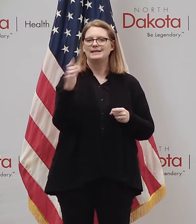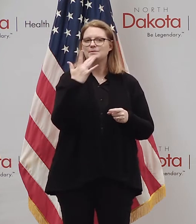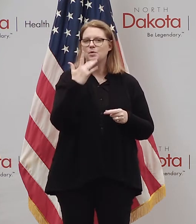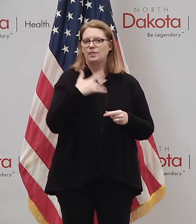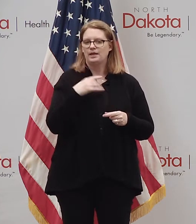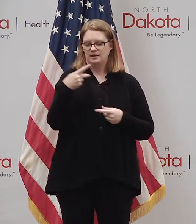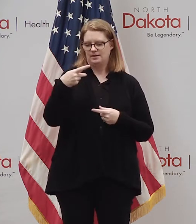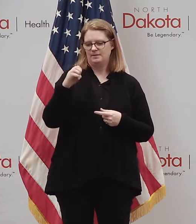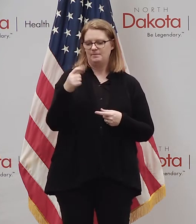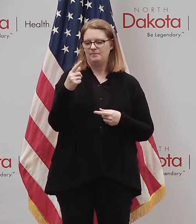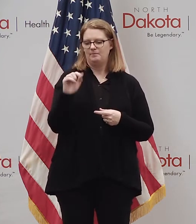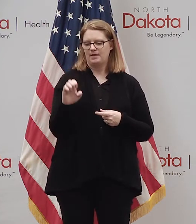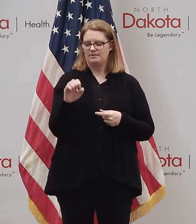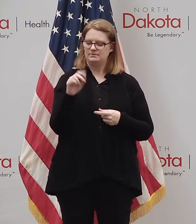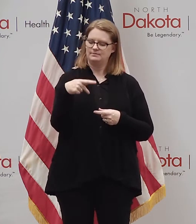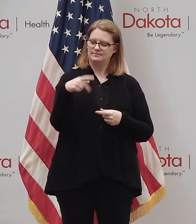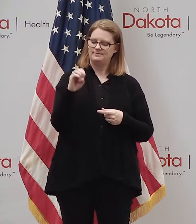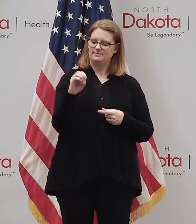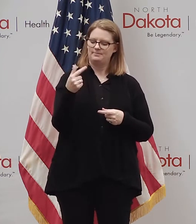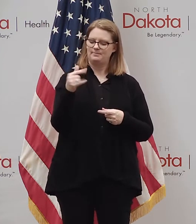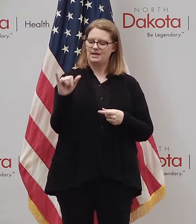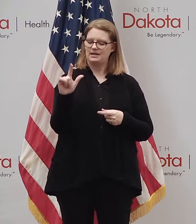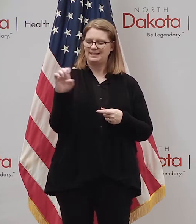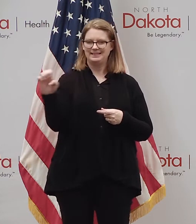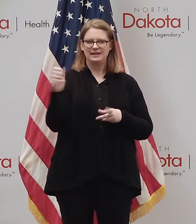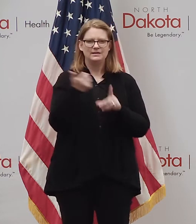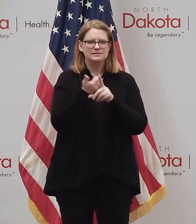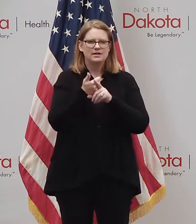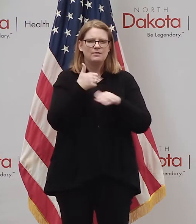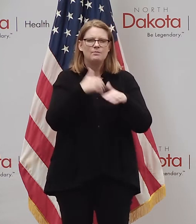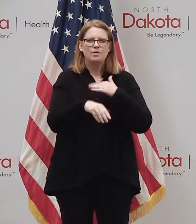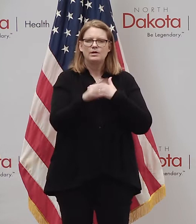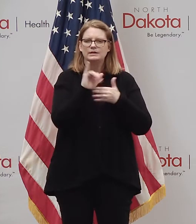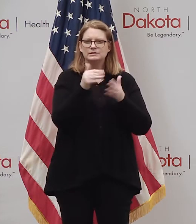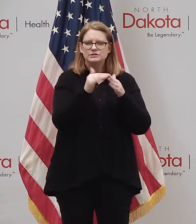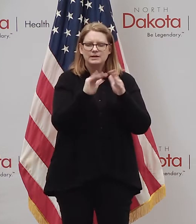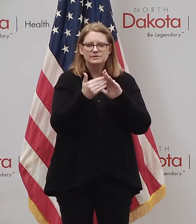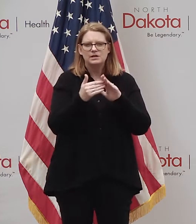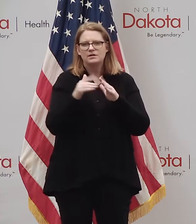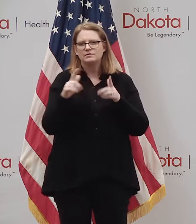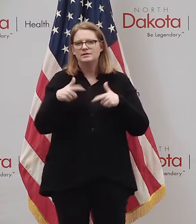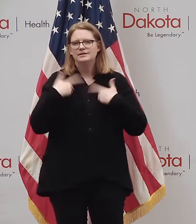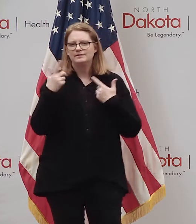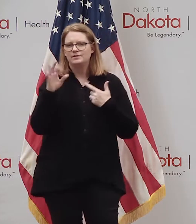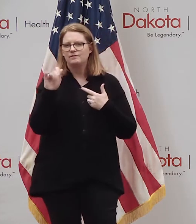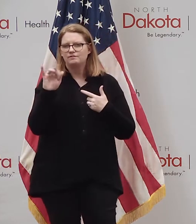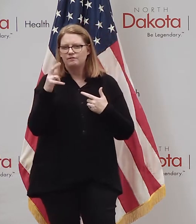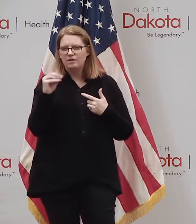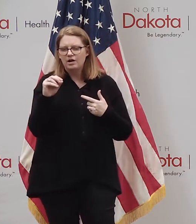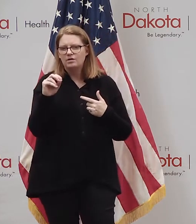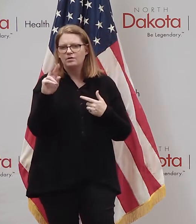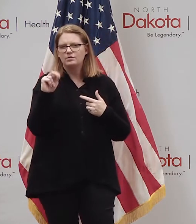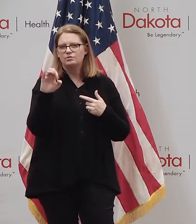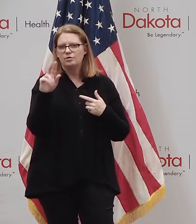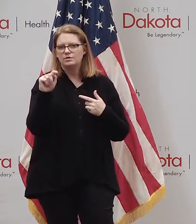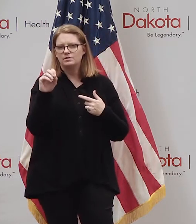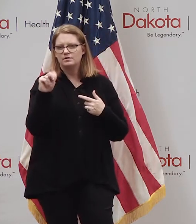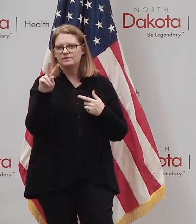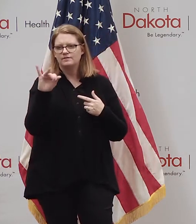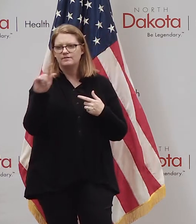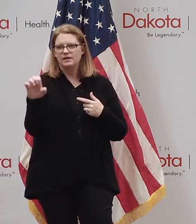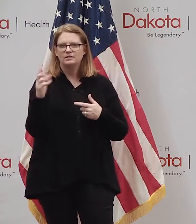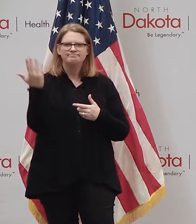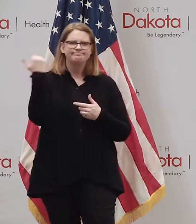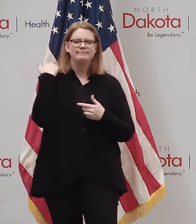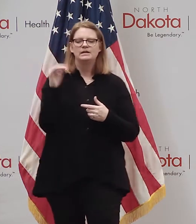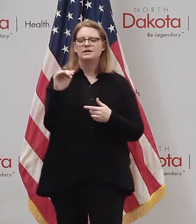Lee, who you know, born in Jamestown, lived in Wimbledon, Nortonville, and Fargo. 45 years ago, Governor Art